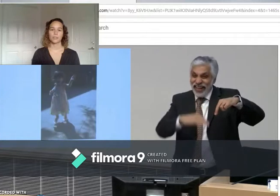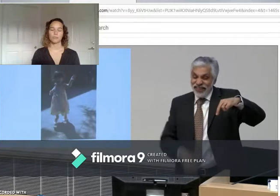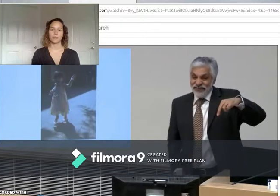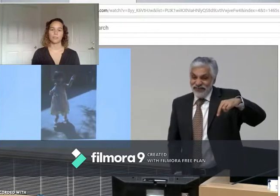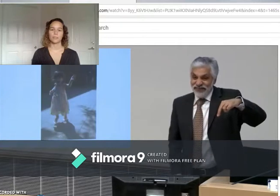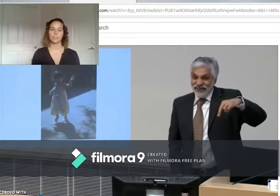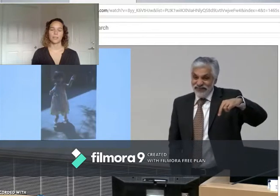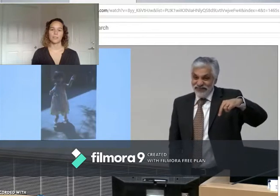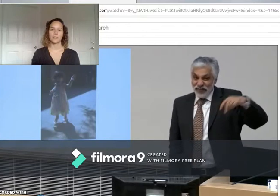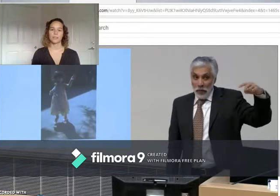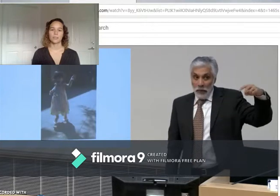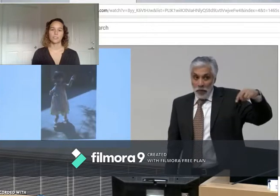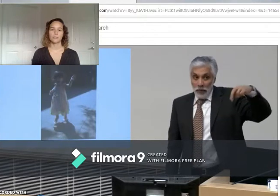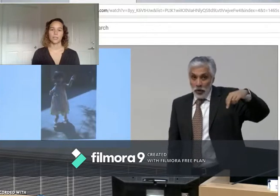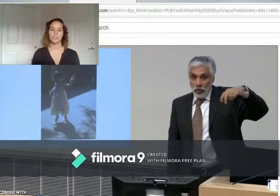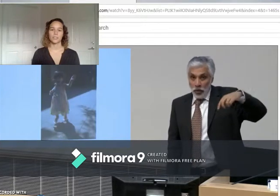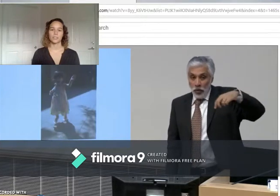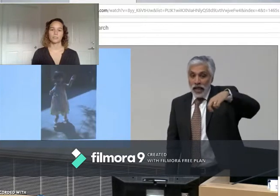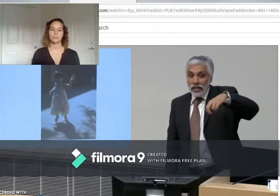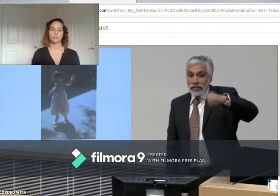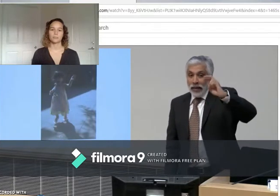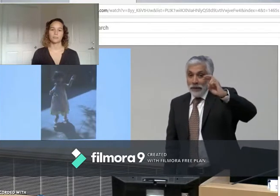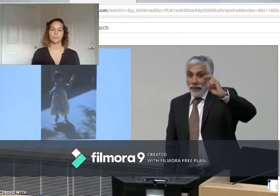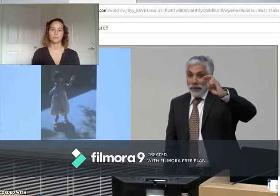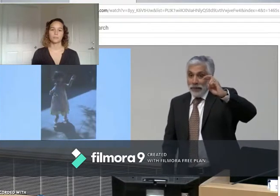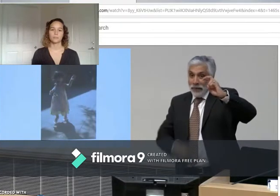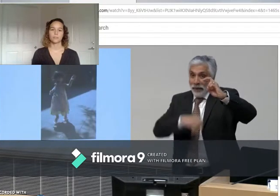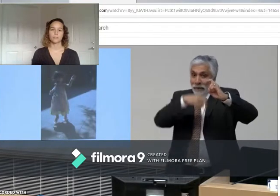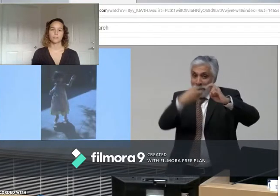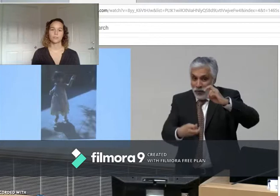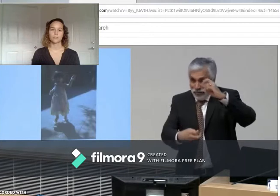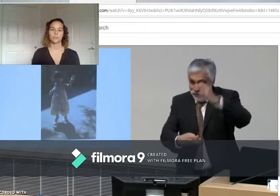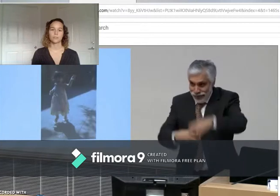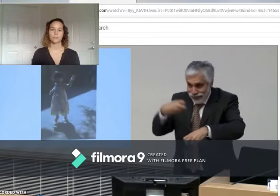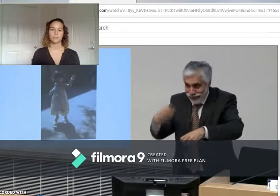One day she walked down the stairs and she forgot Tasha.